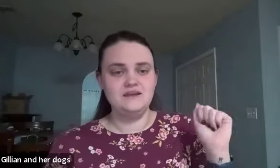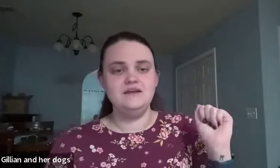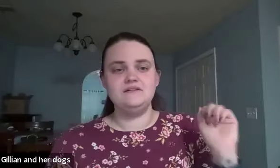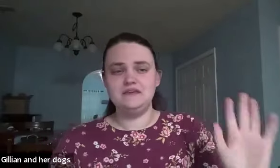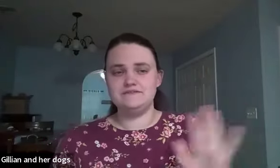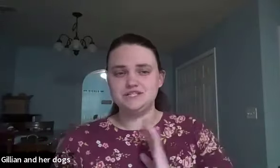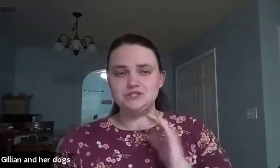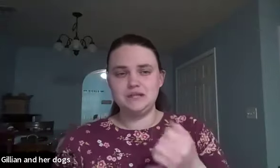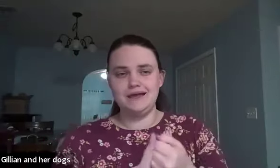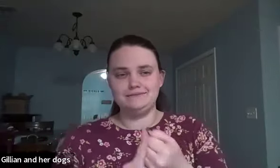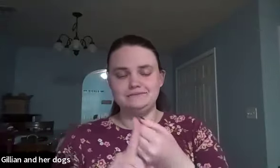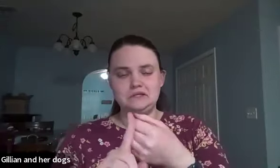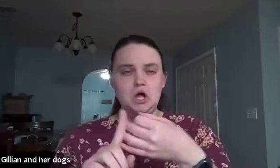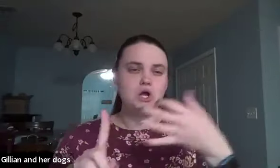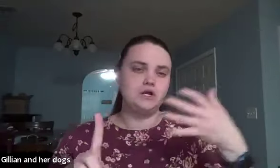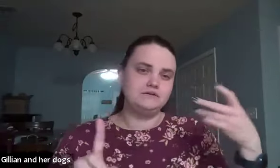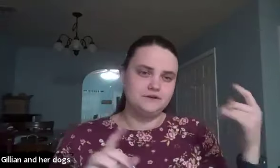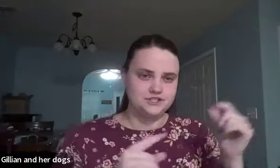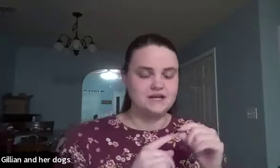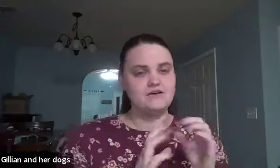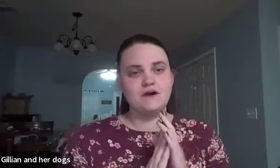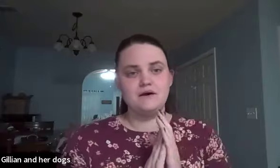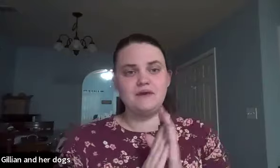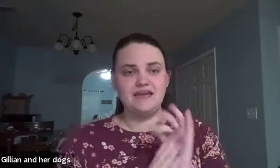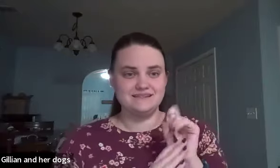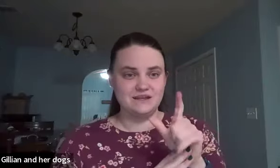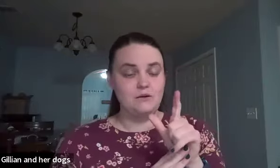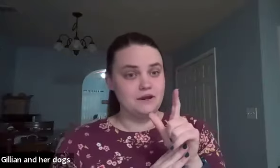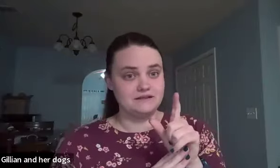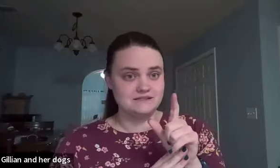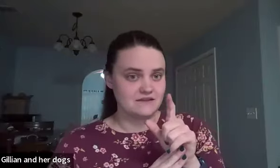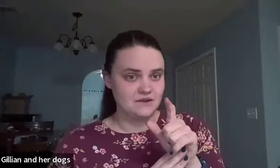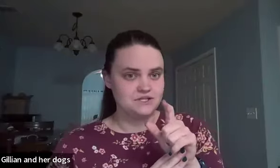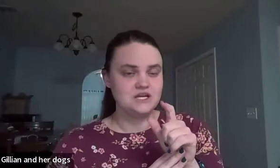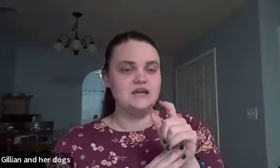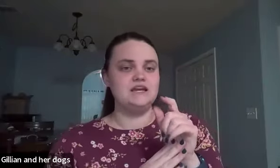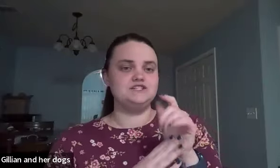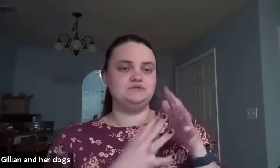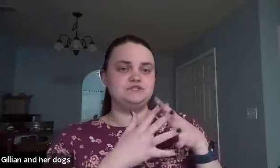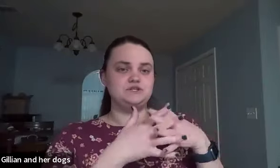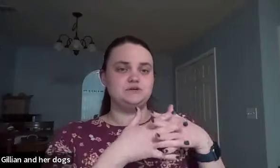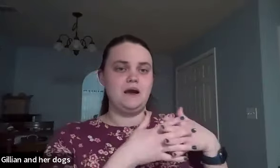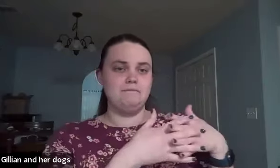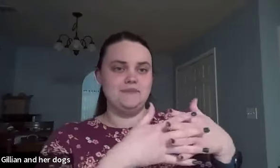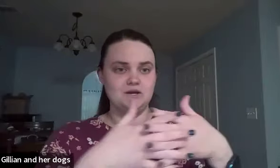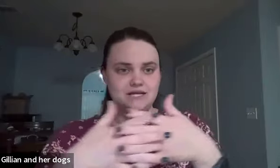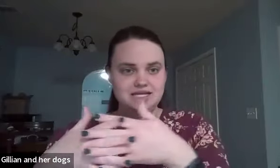Okay. The official, like, longer version of ASL, American Sign Language, is you would do